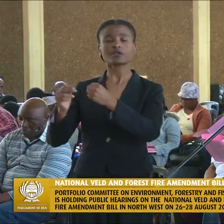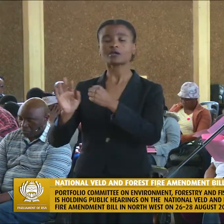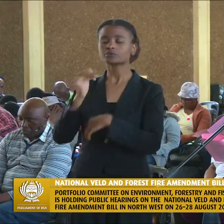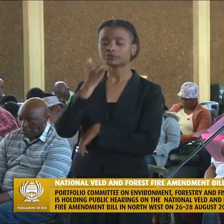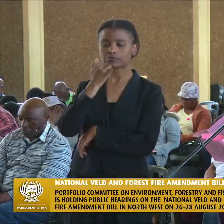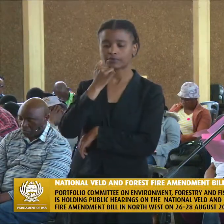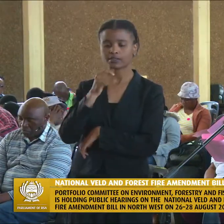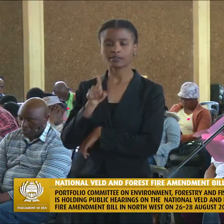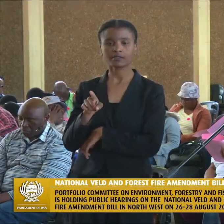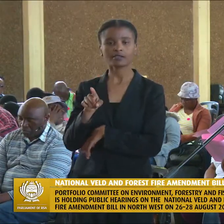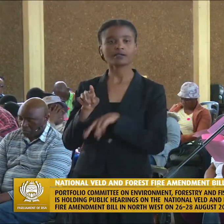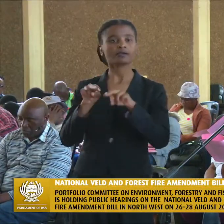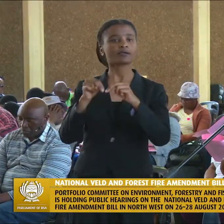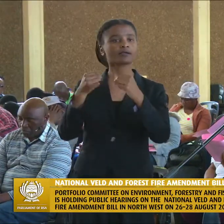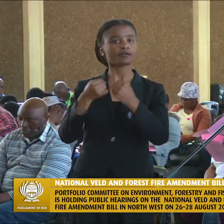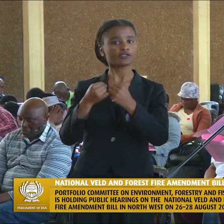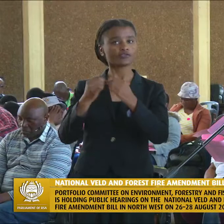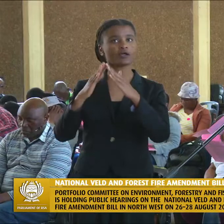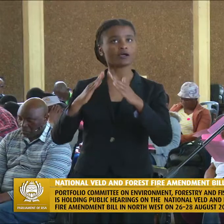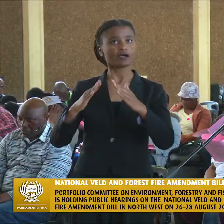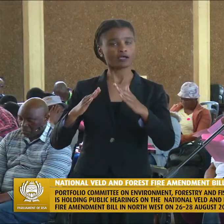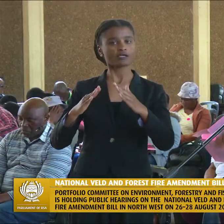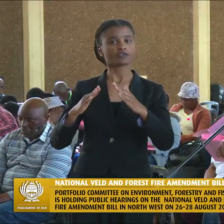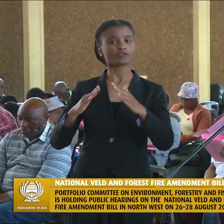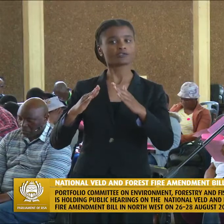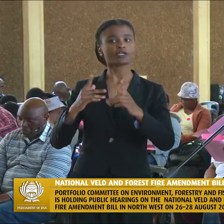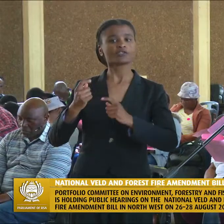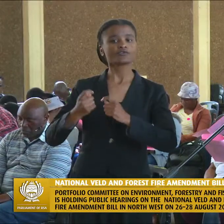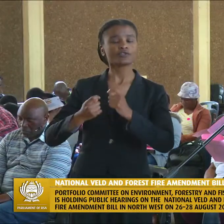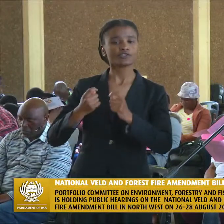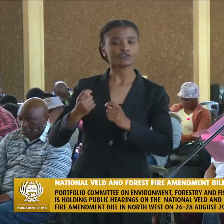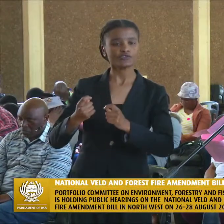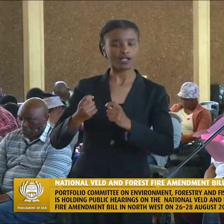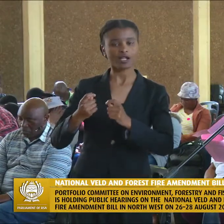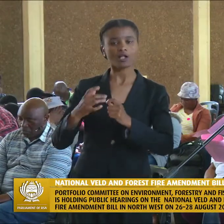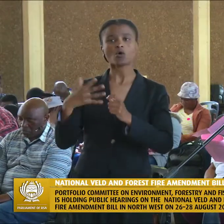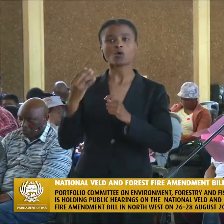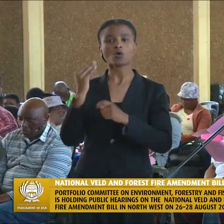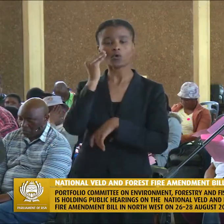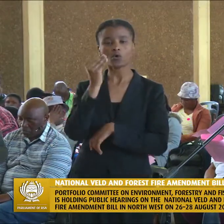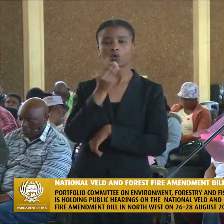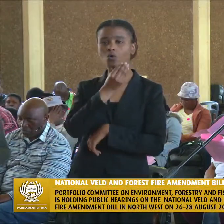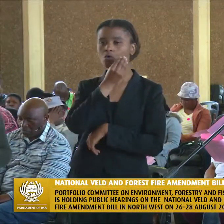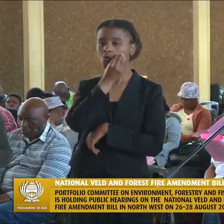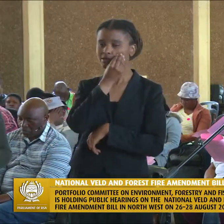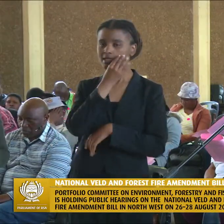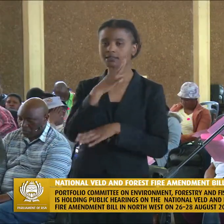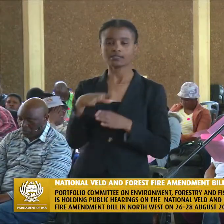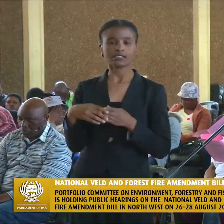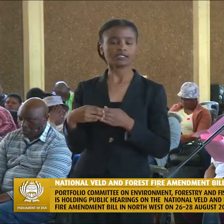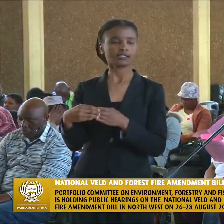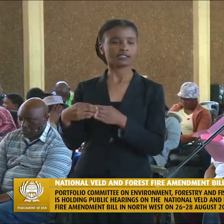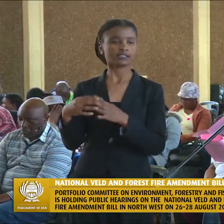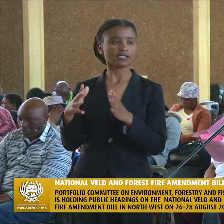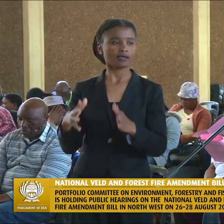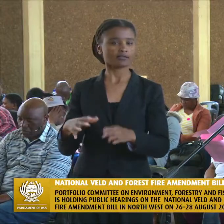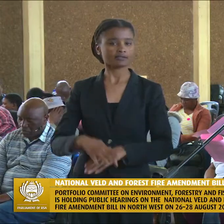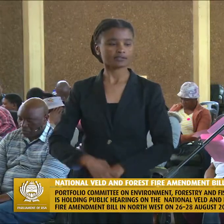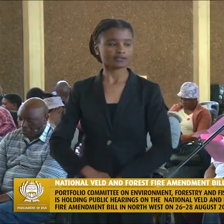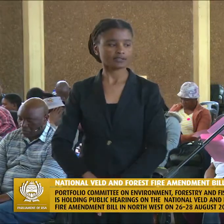national house of traditional and question leaders yes plus 9.7 it's